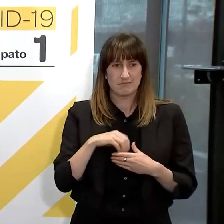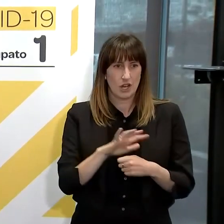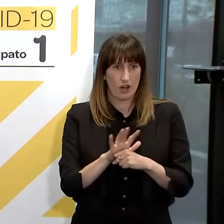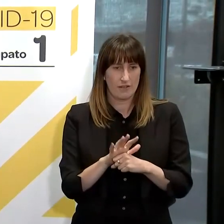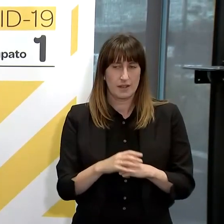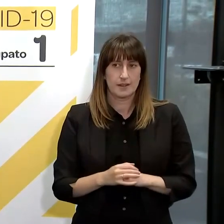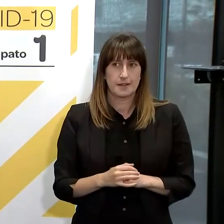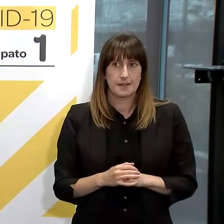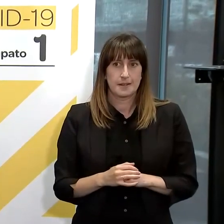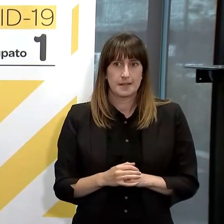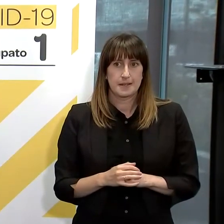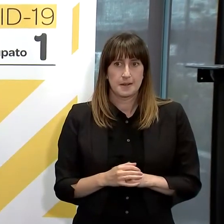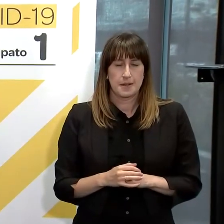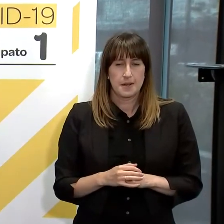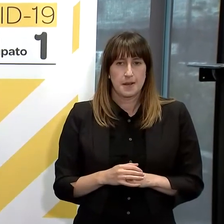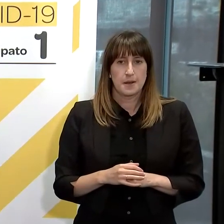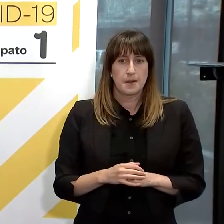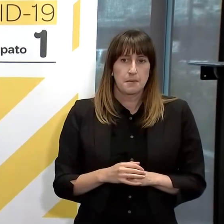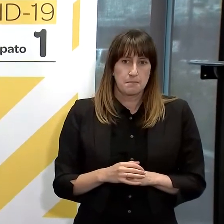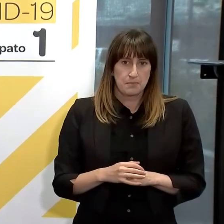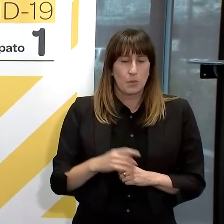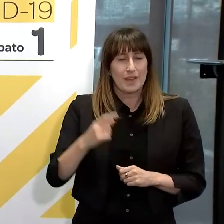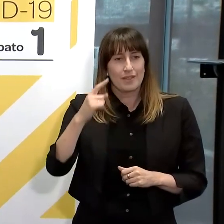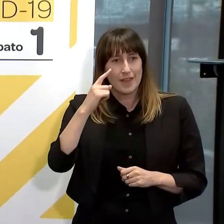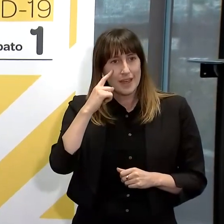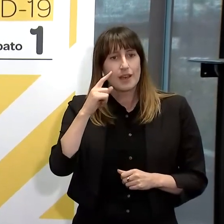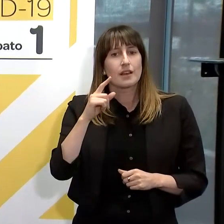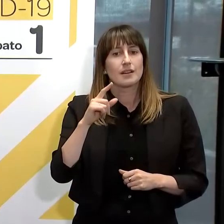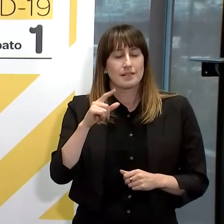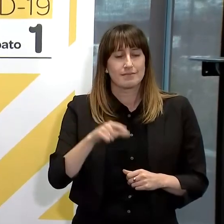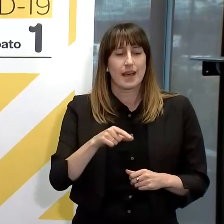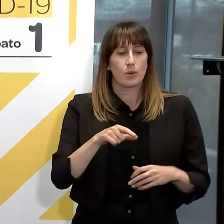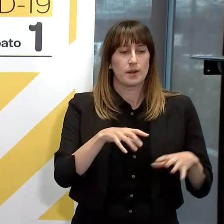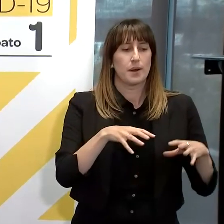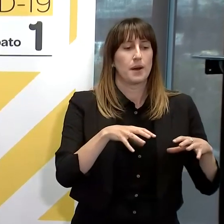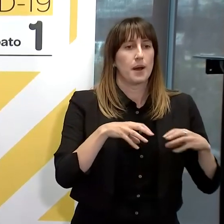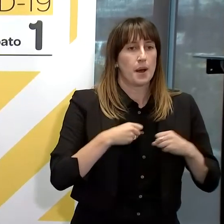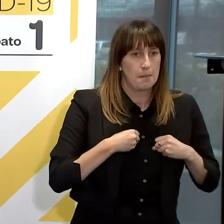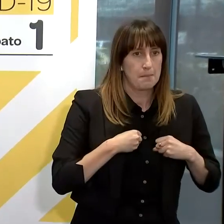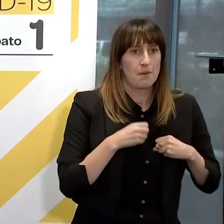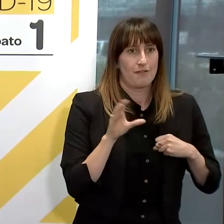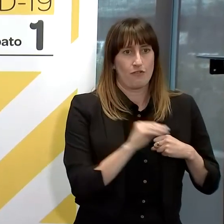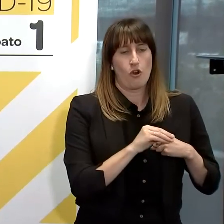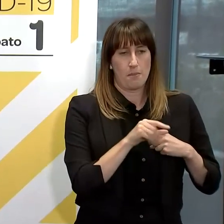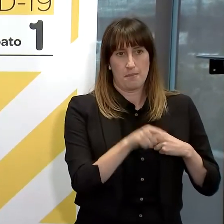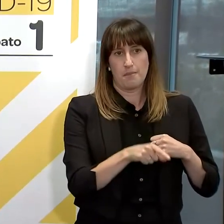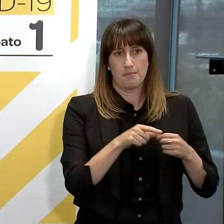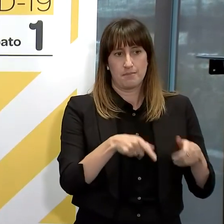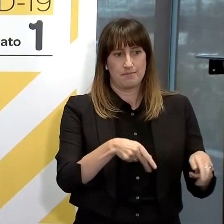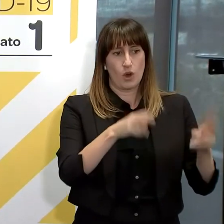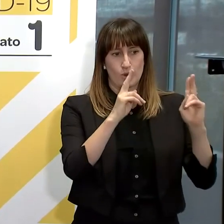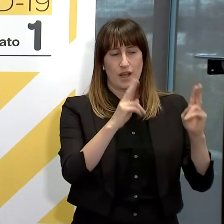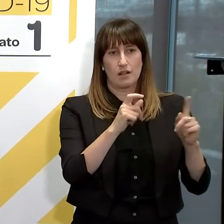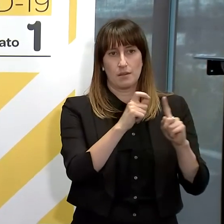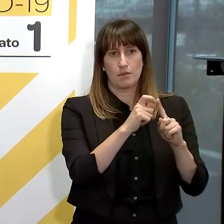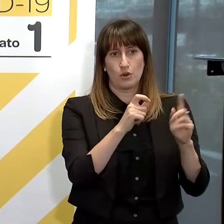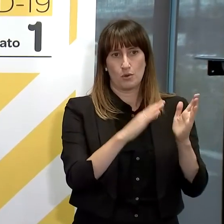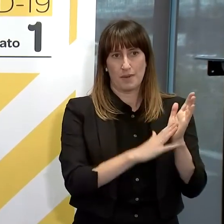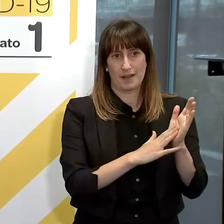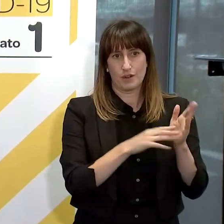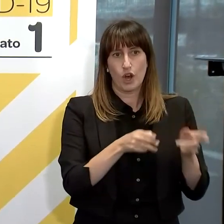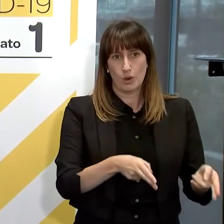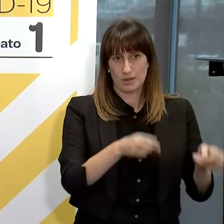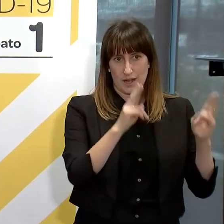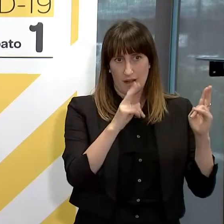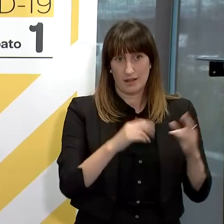likely hypothesis would be that would have been in the Pullman. But as yet, we're unable to give you the